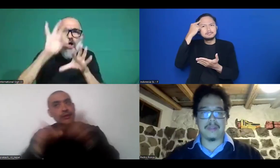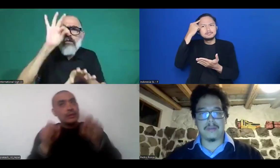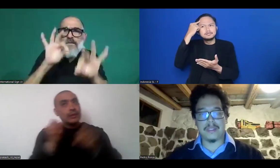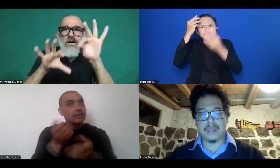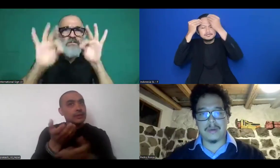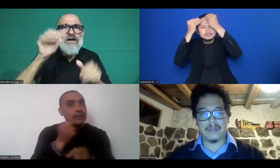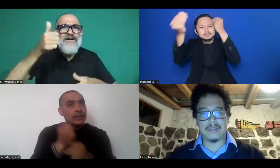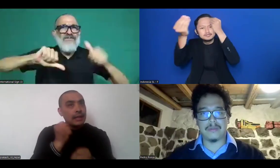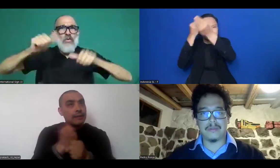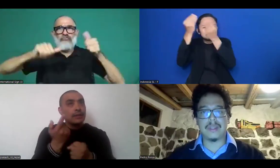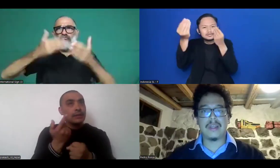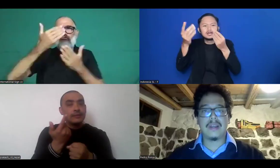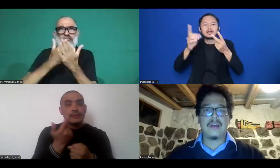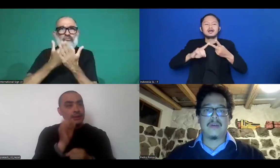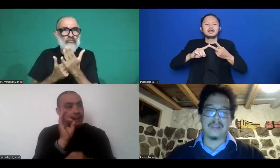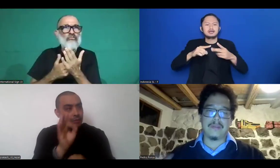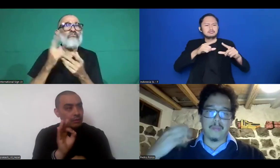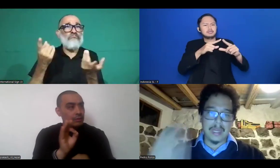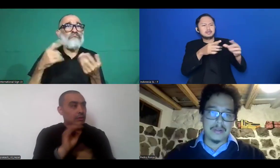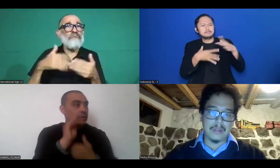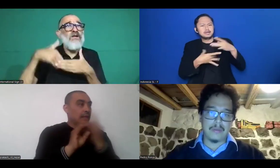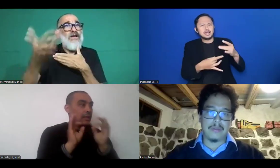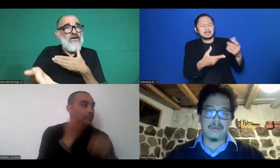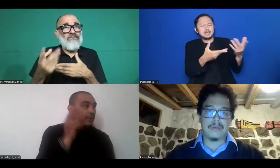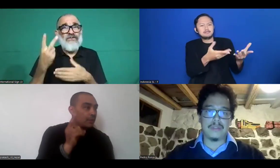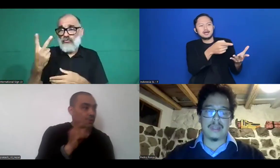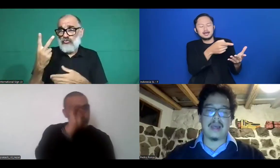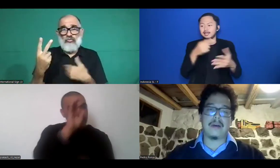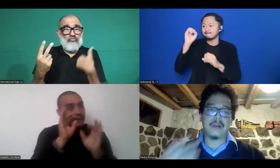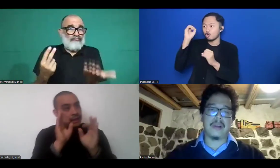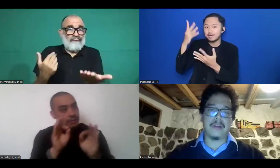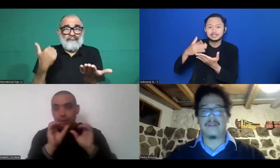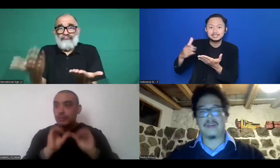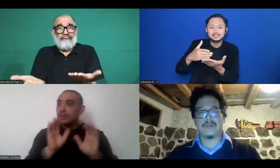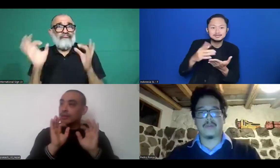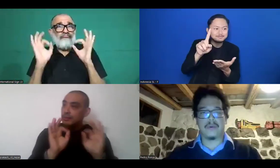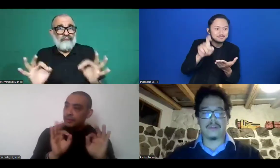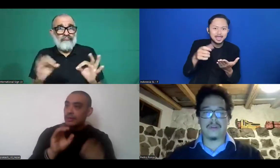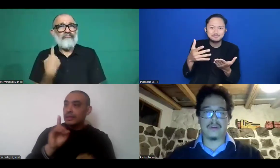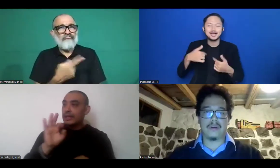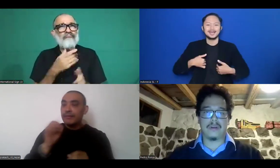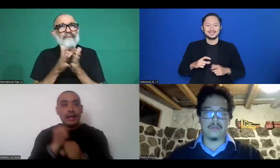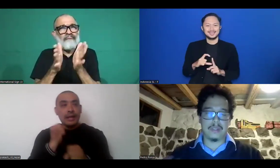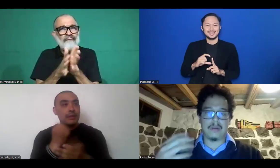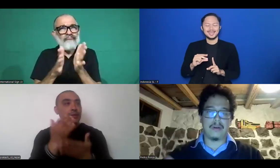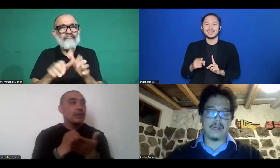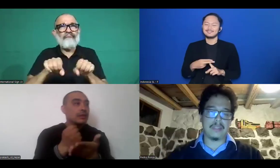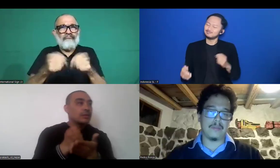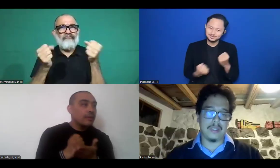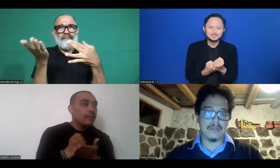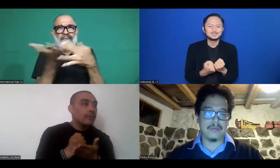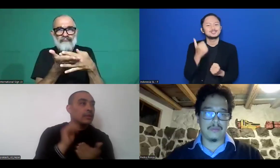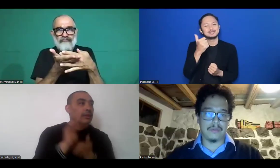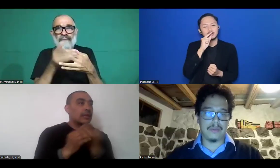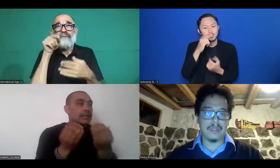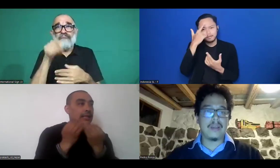found interesting about these tools, what information they could use, and how DRF can support using the learnings from